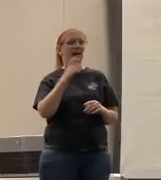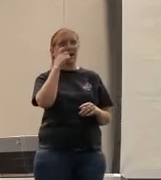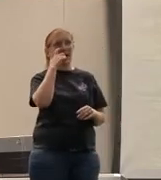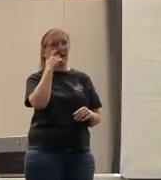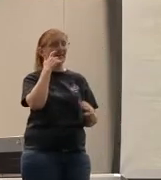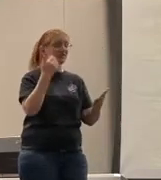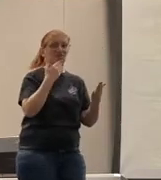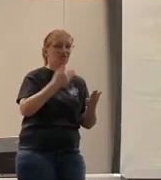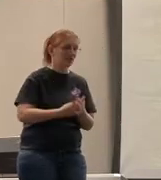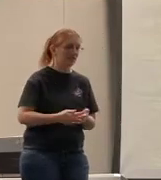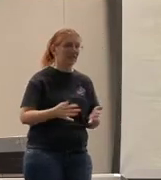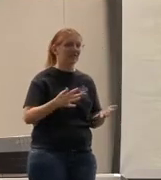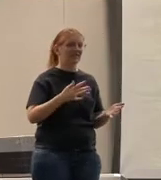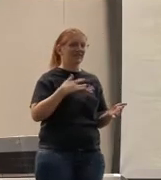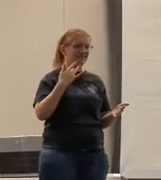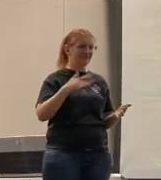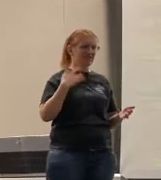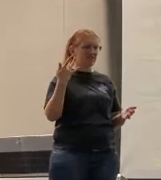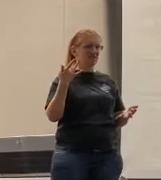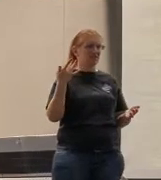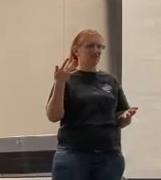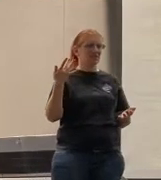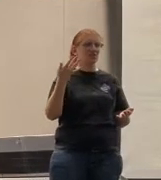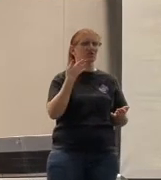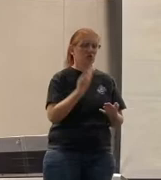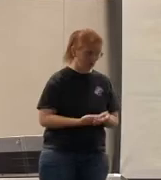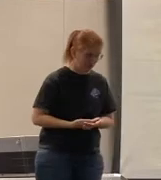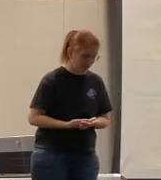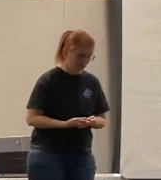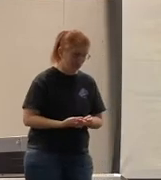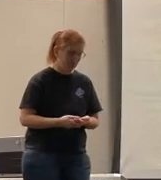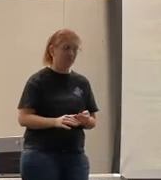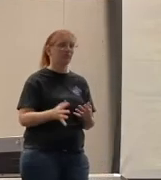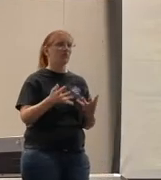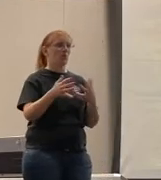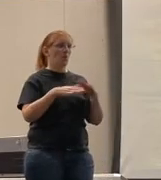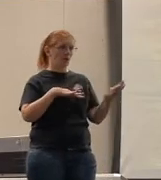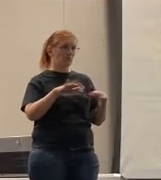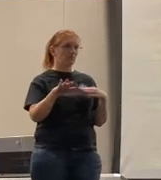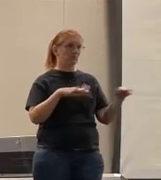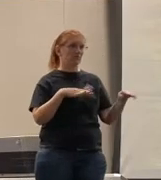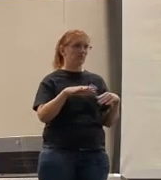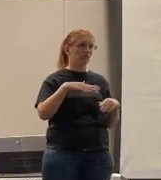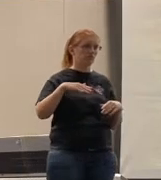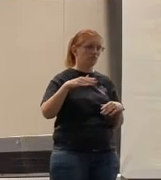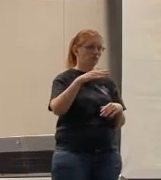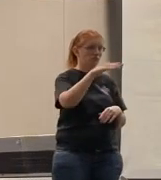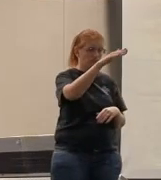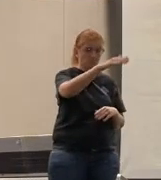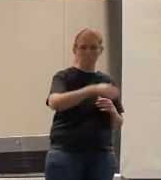It's just good. It just feels good to be walking on that road.